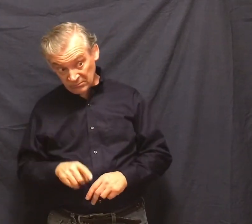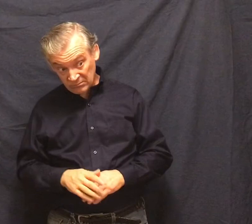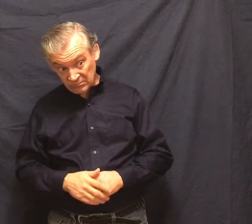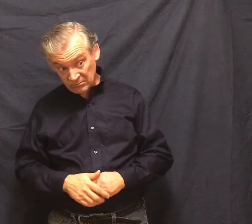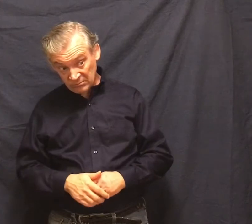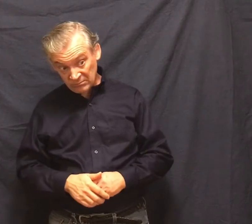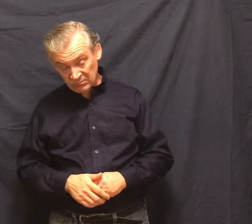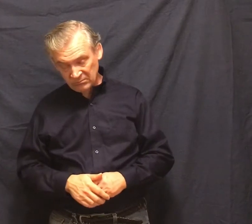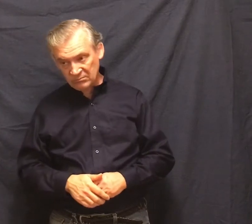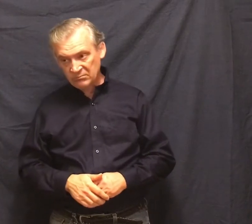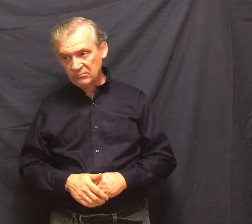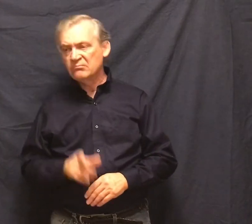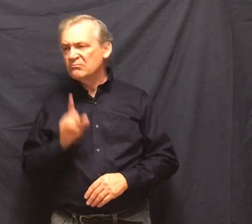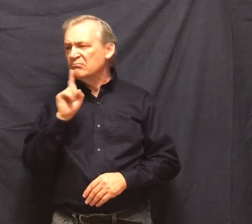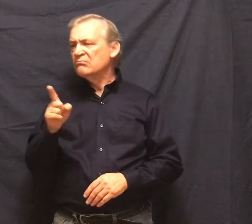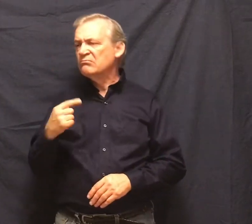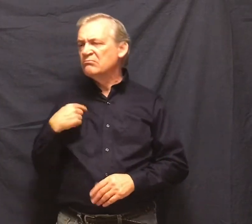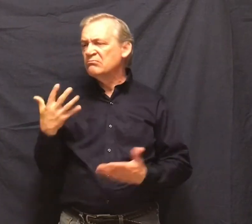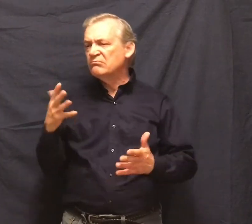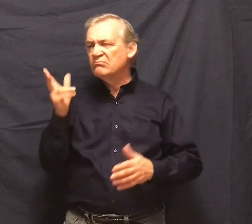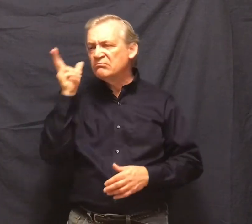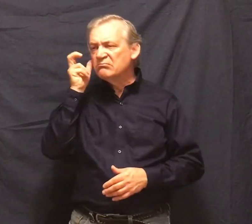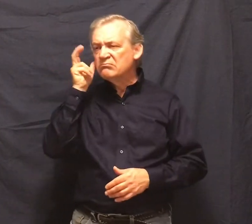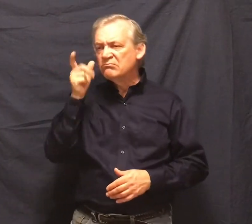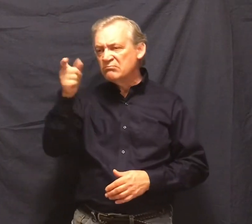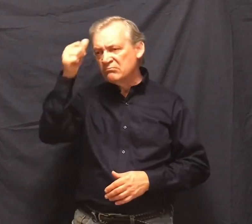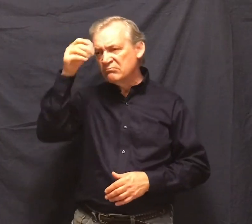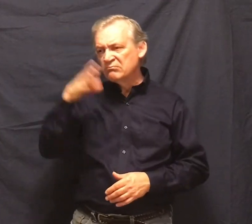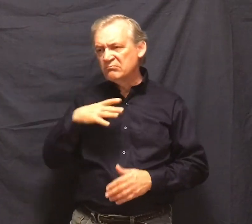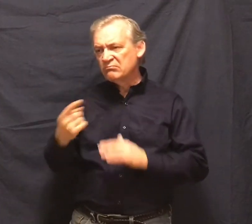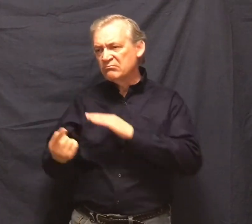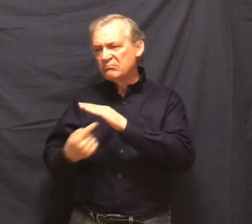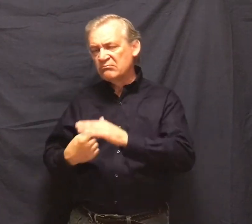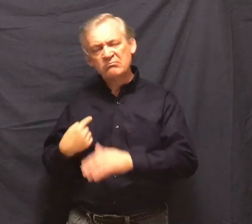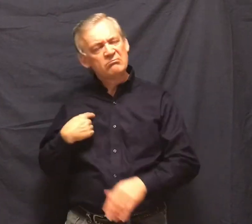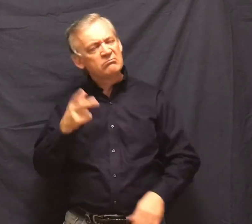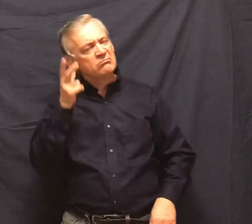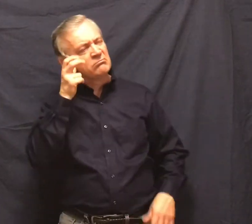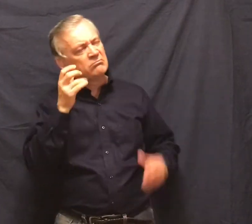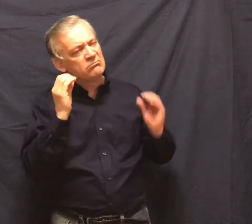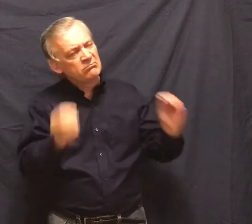Sure, I heard him. Well, I didn't hear nothing.